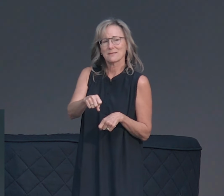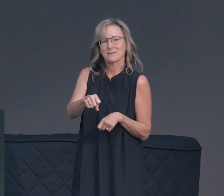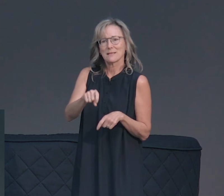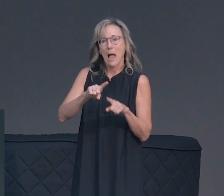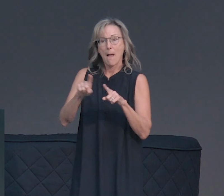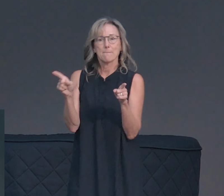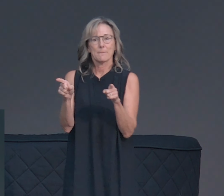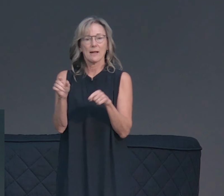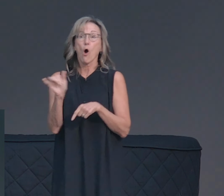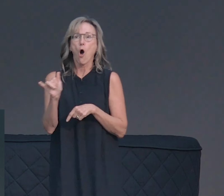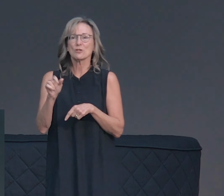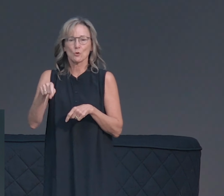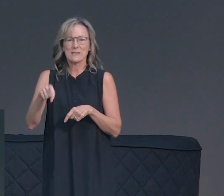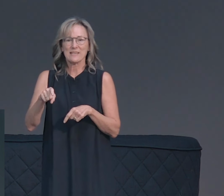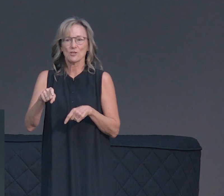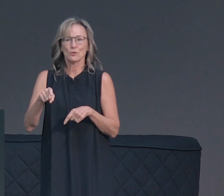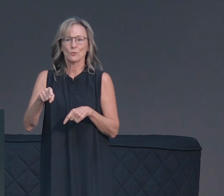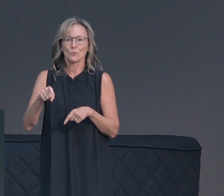We need to be good submitters,